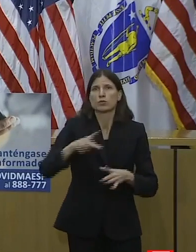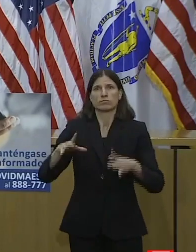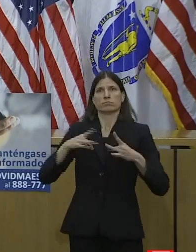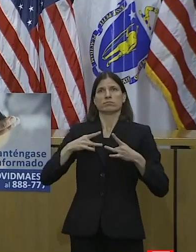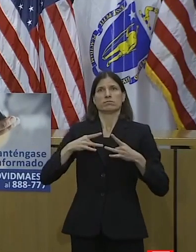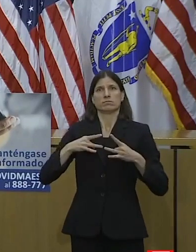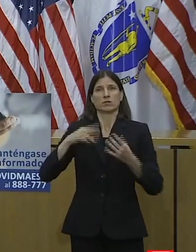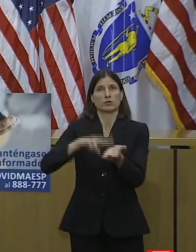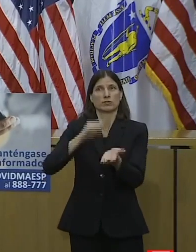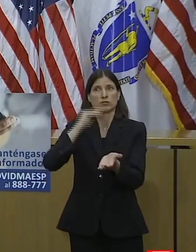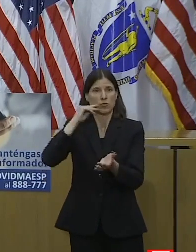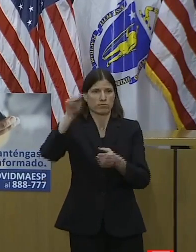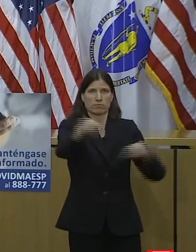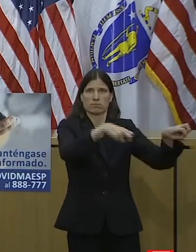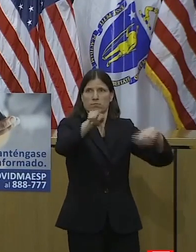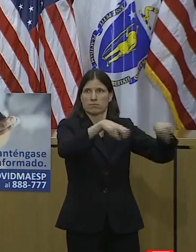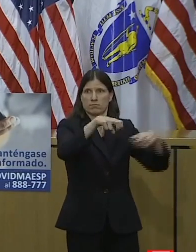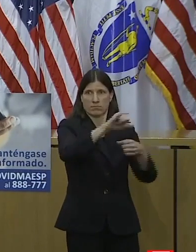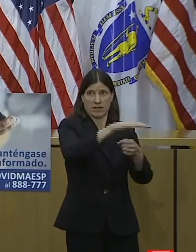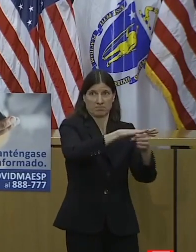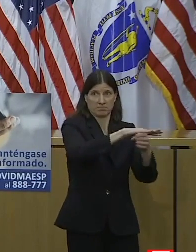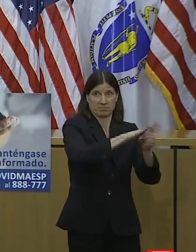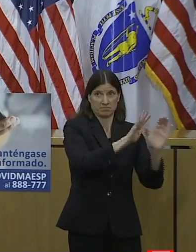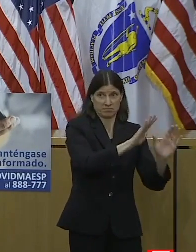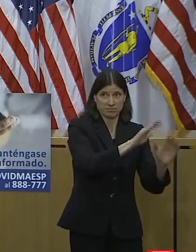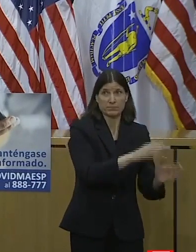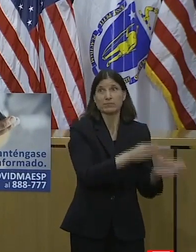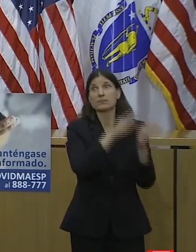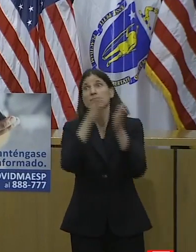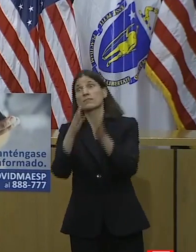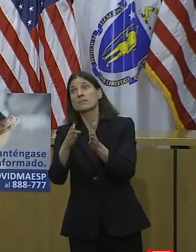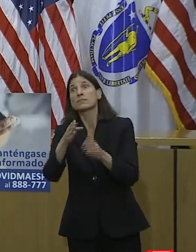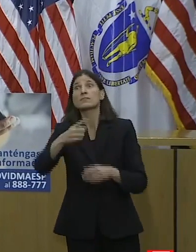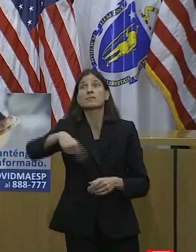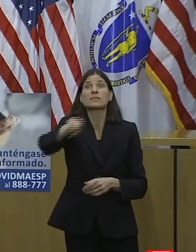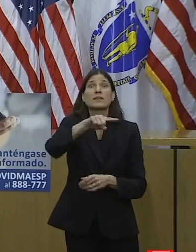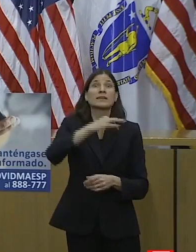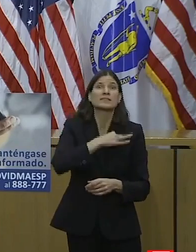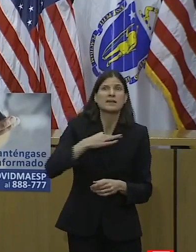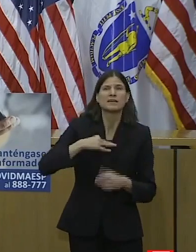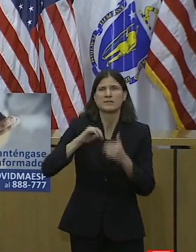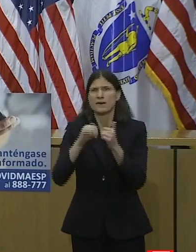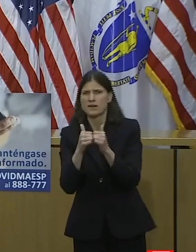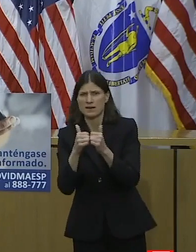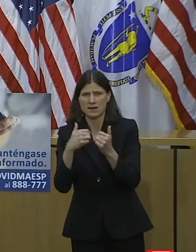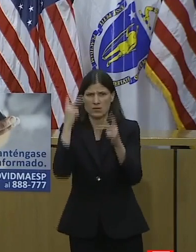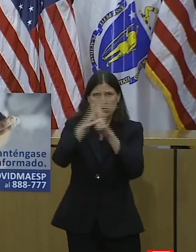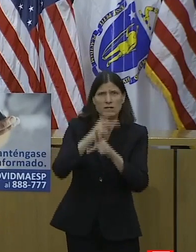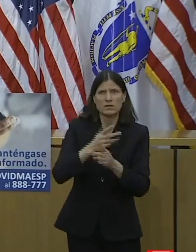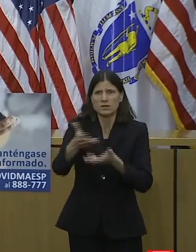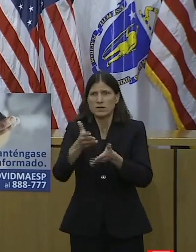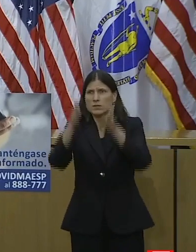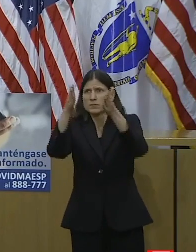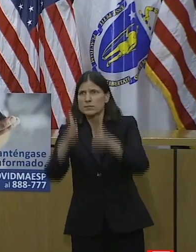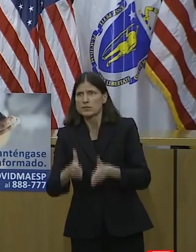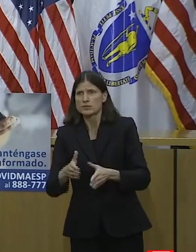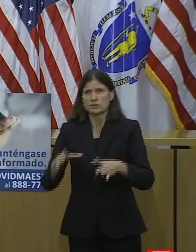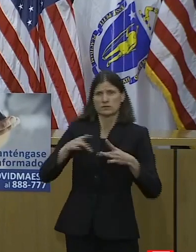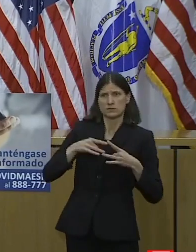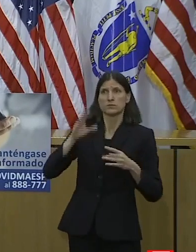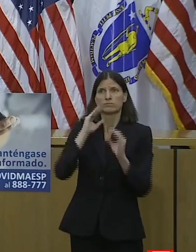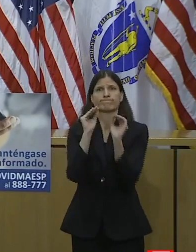our seniors and to adapt to the realities of COVID-19 infections that have clearly impacted